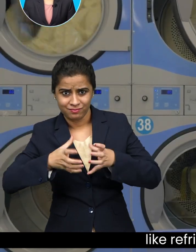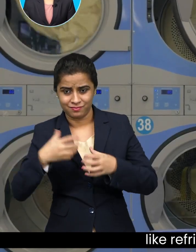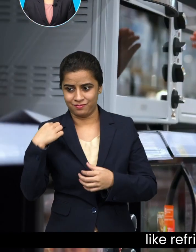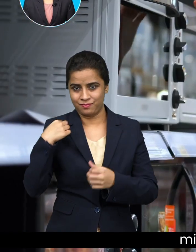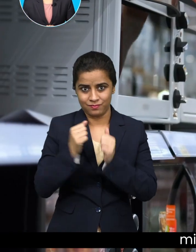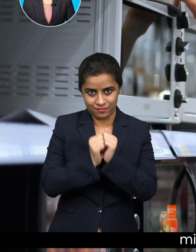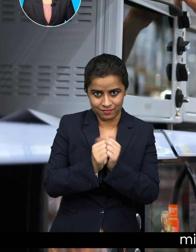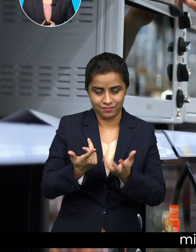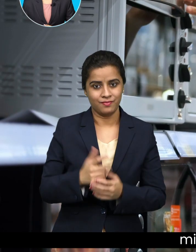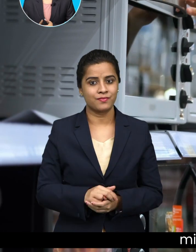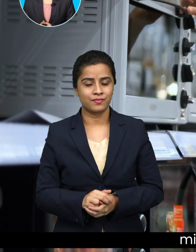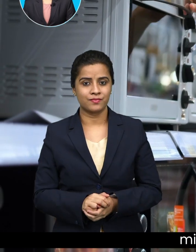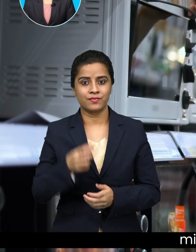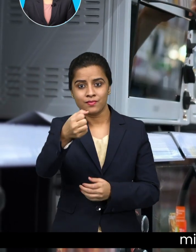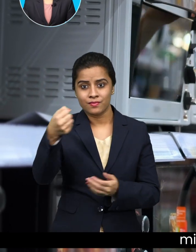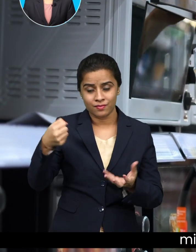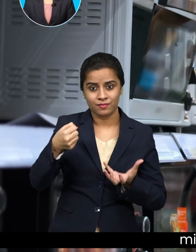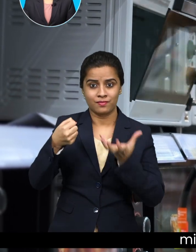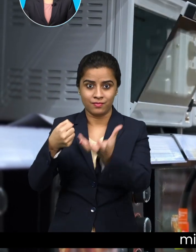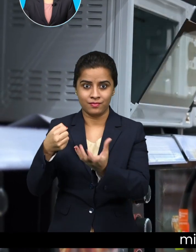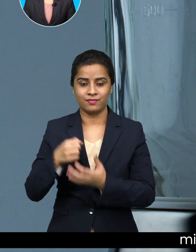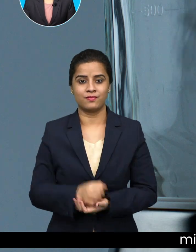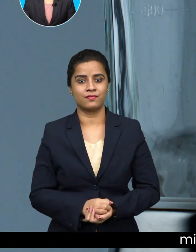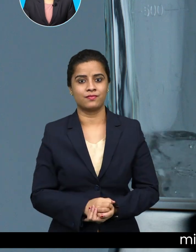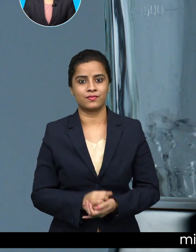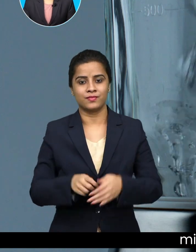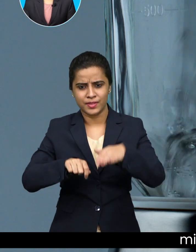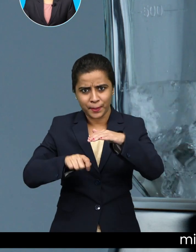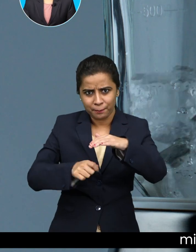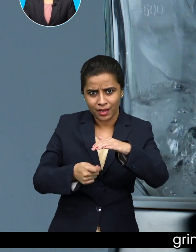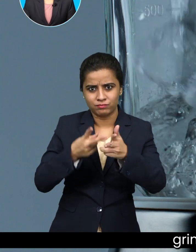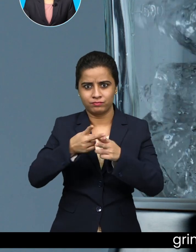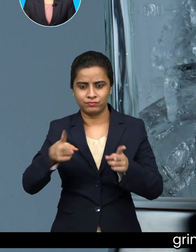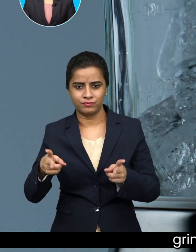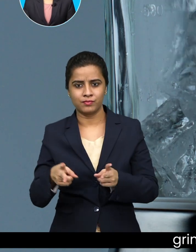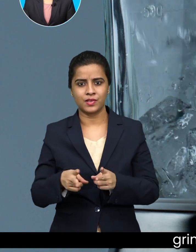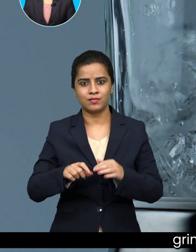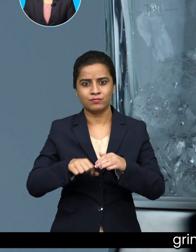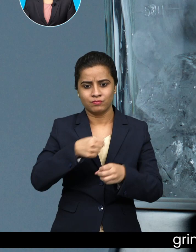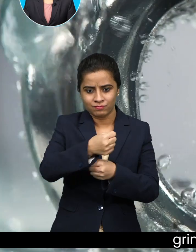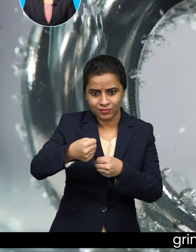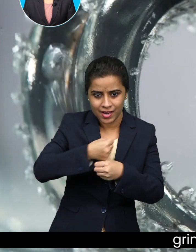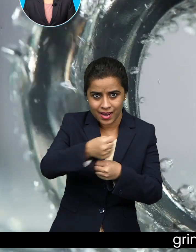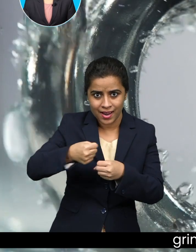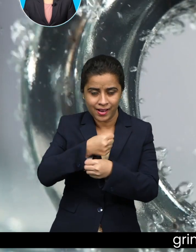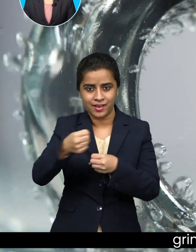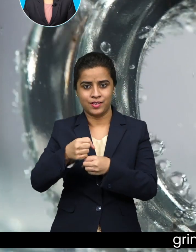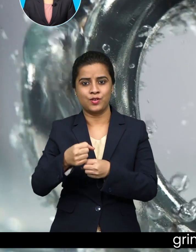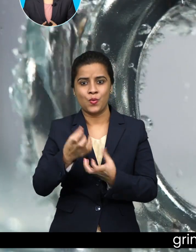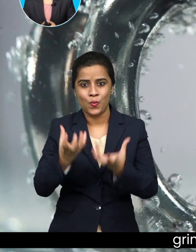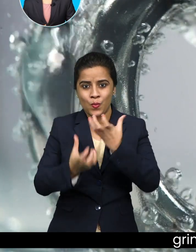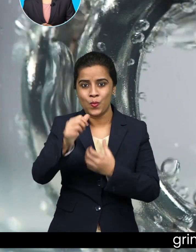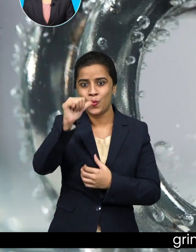machines, microwave ovens, mixers, grinders, water